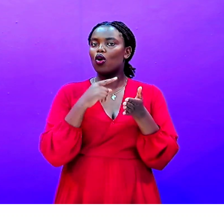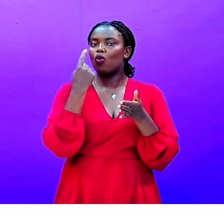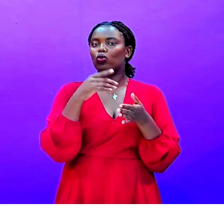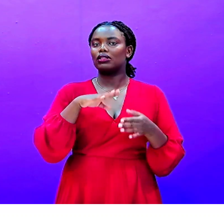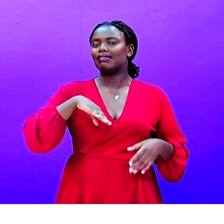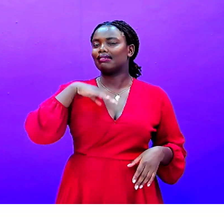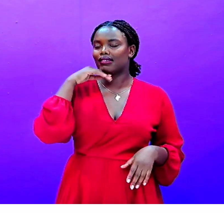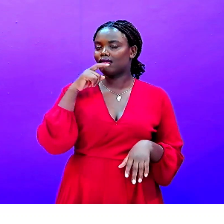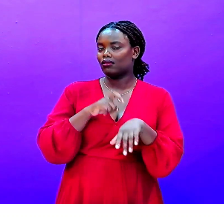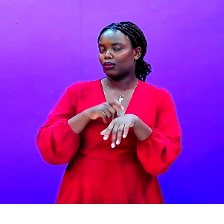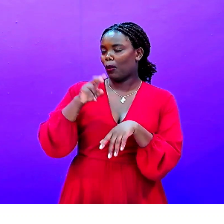custody.